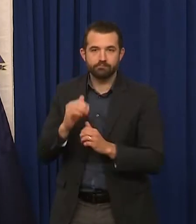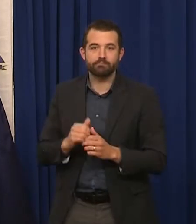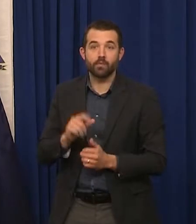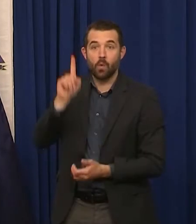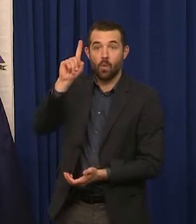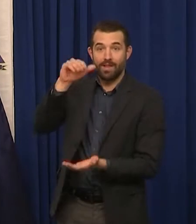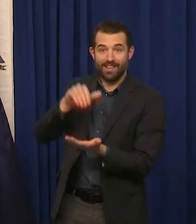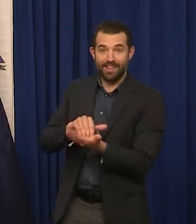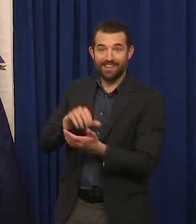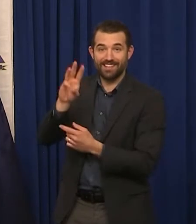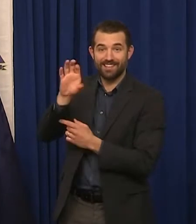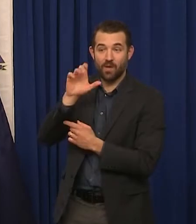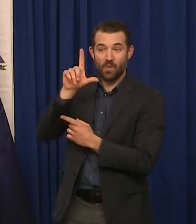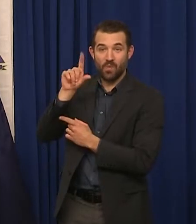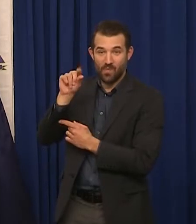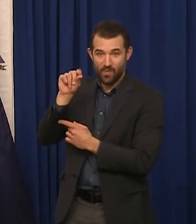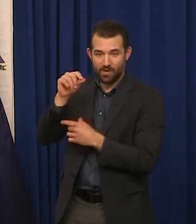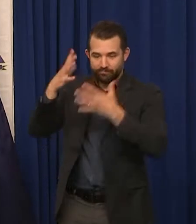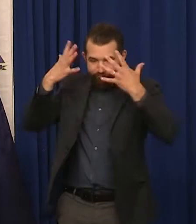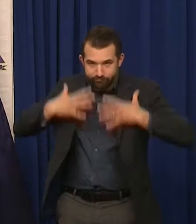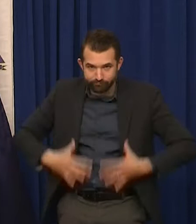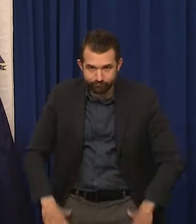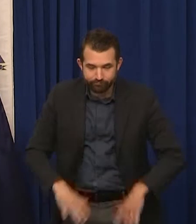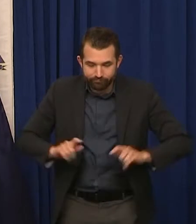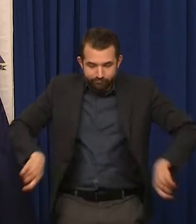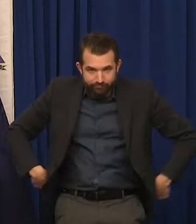1,620 gowns, surgical gowns,